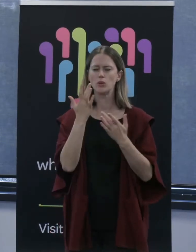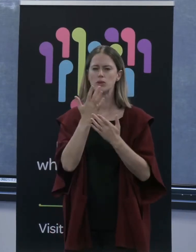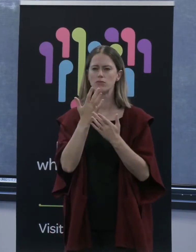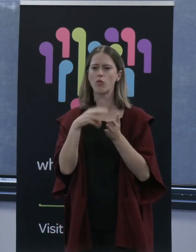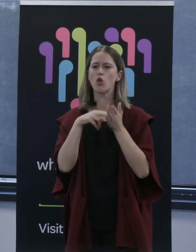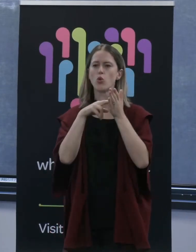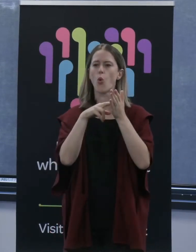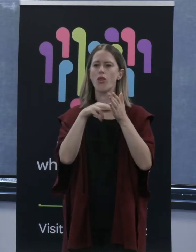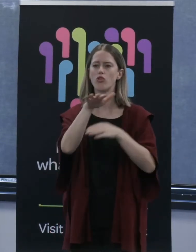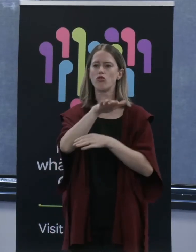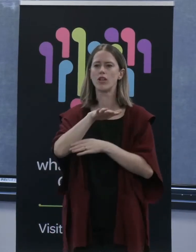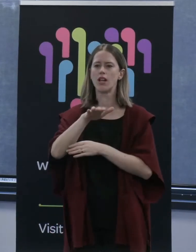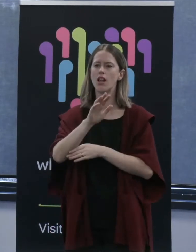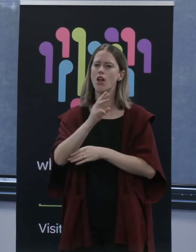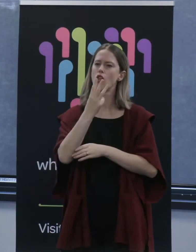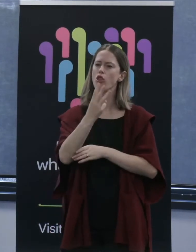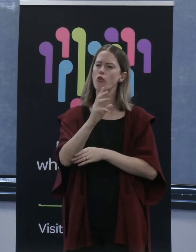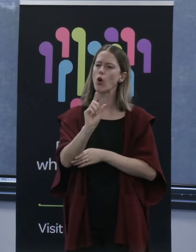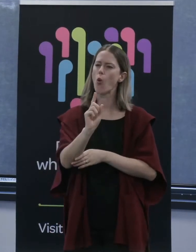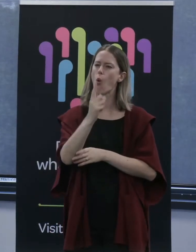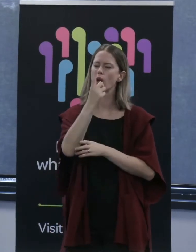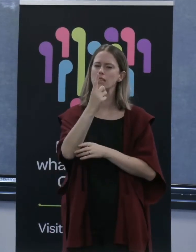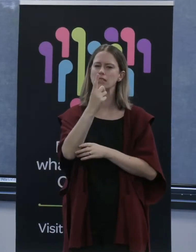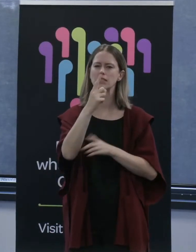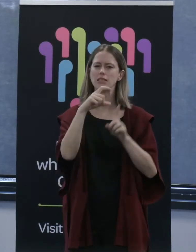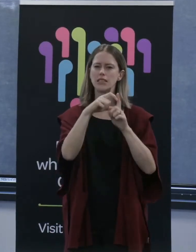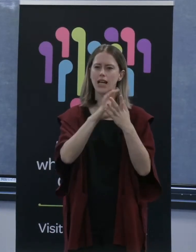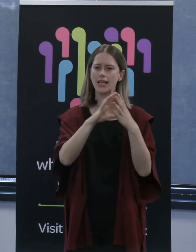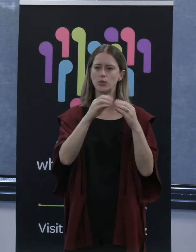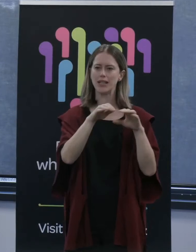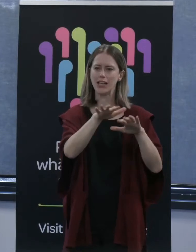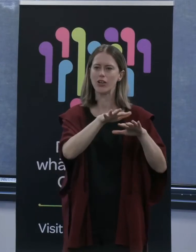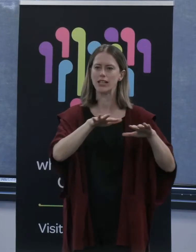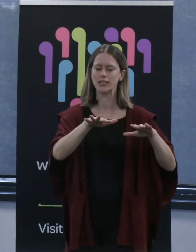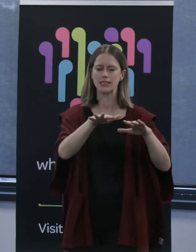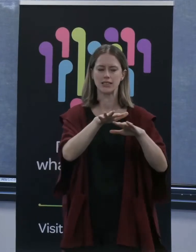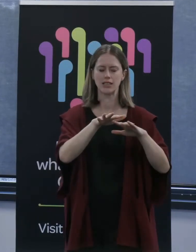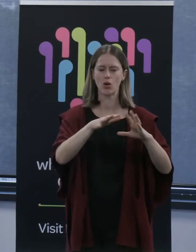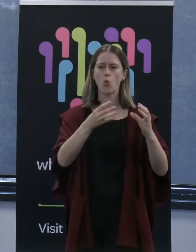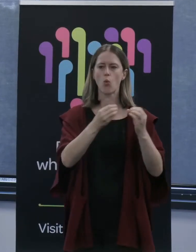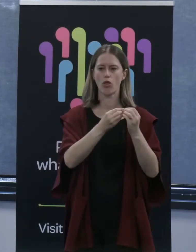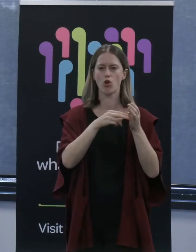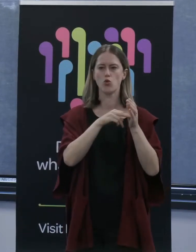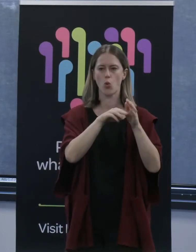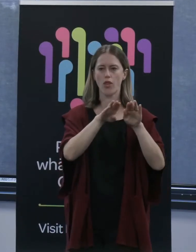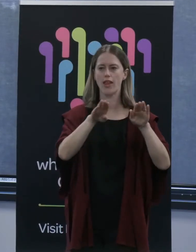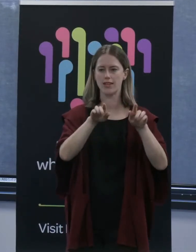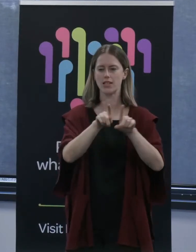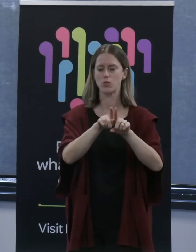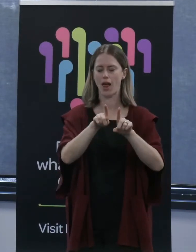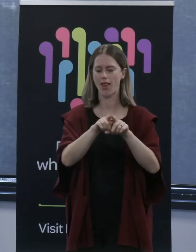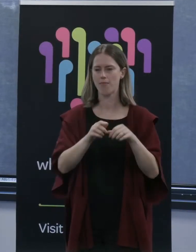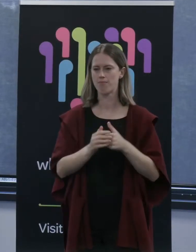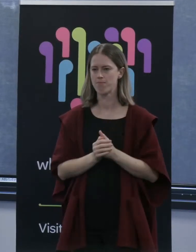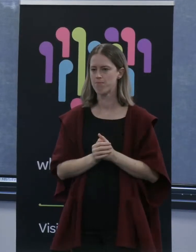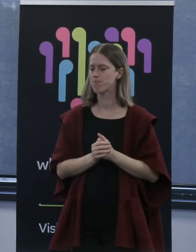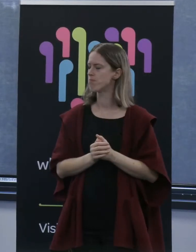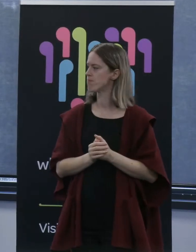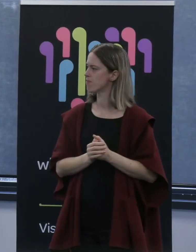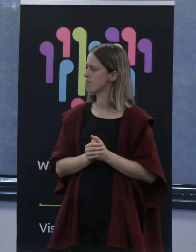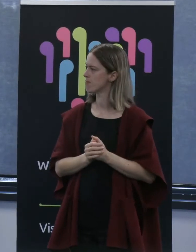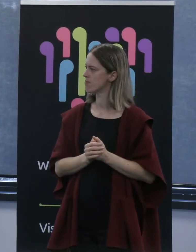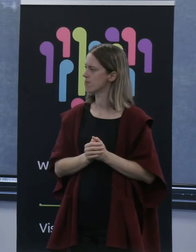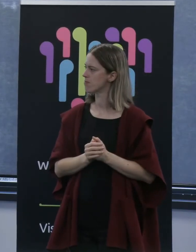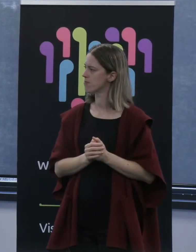northern region, so it's the 3 Auckland Metro District Health Boards and Northland. You can see that